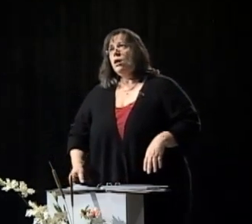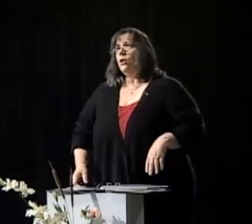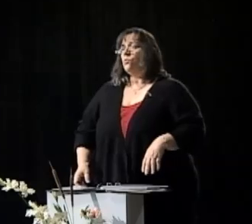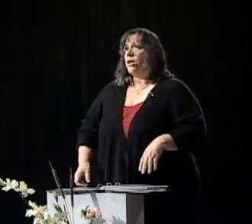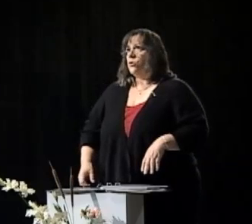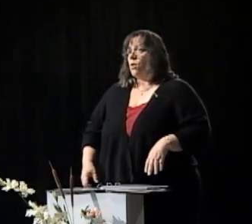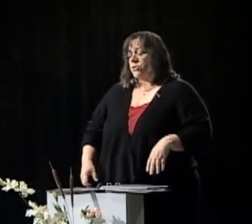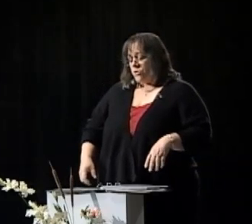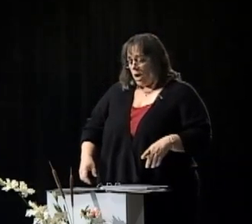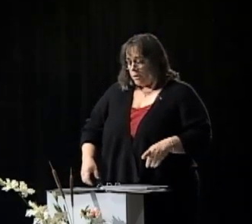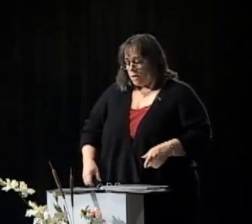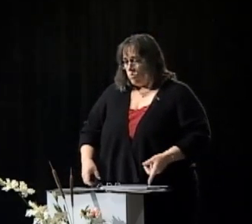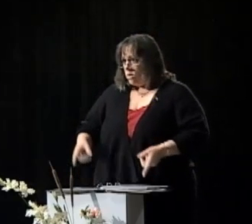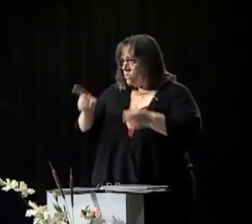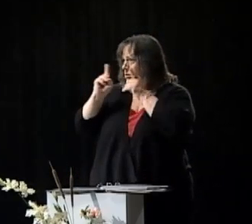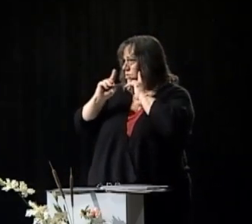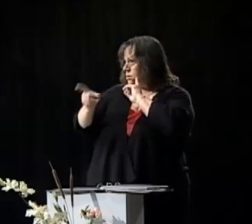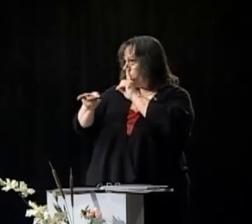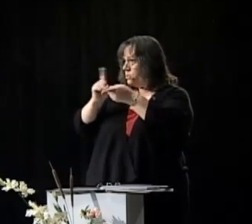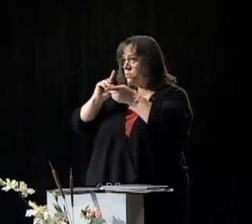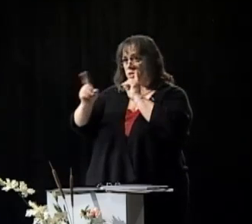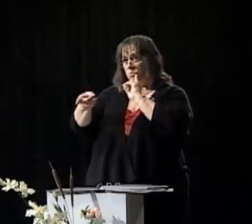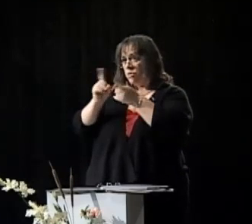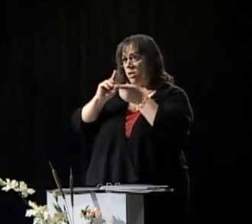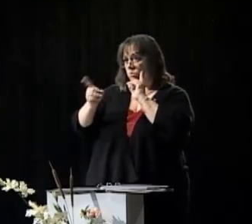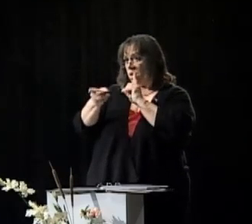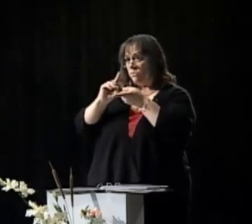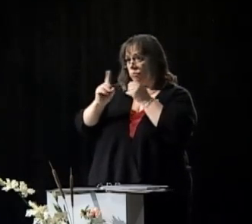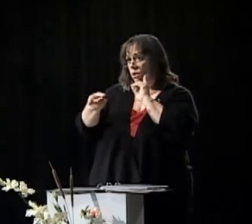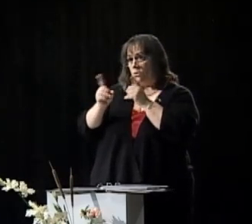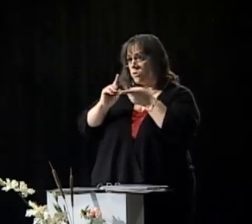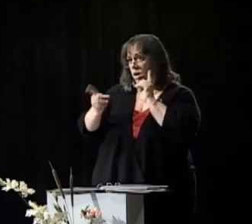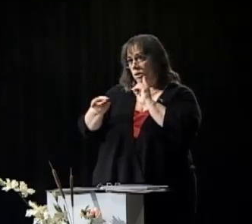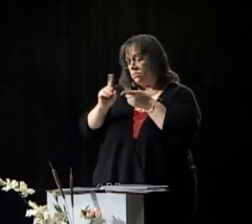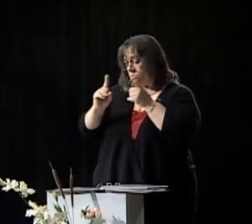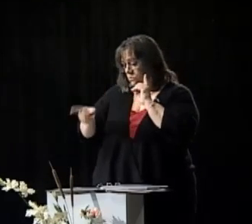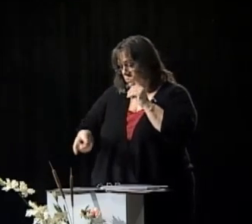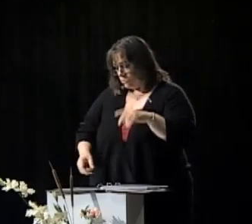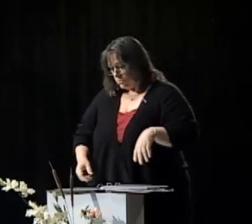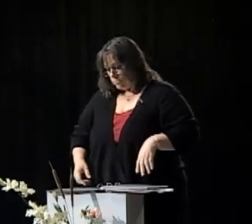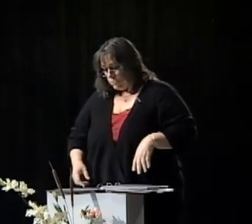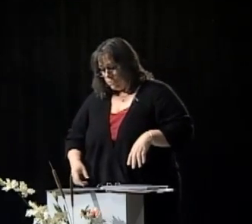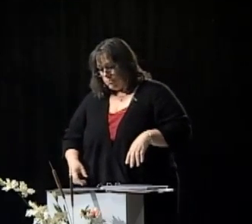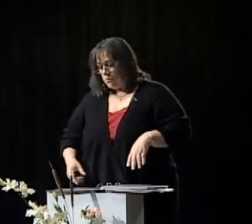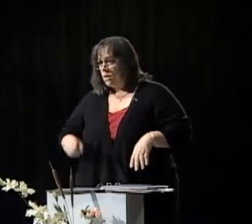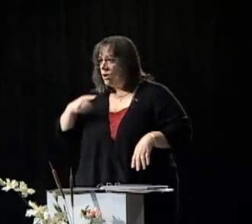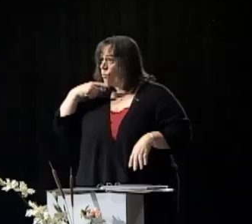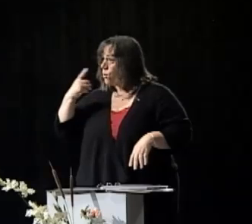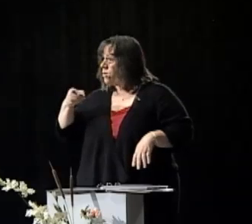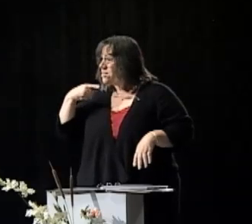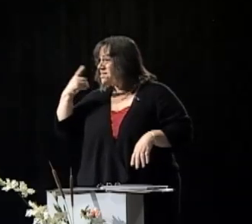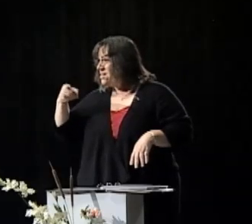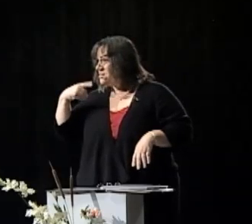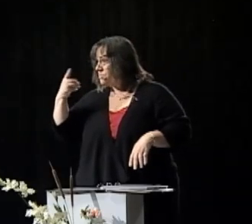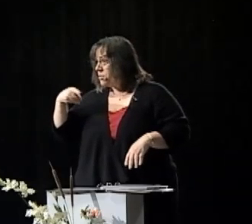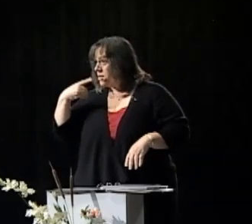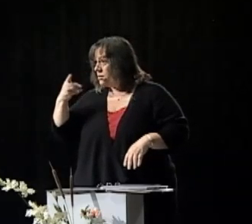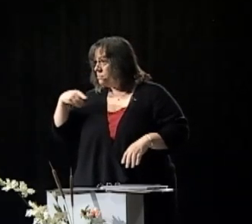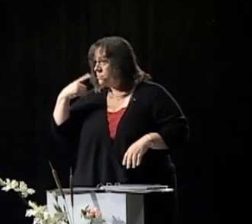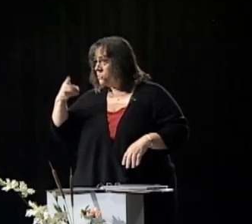When you want to talk to someone, it's a communication back and forth. You're talking. When I want to say something, you're